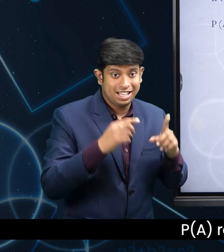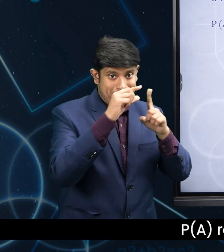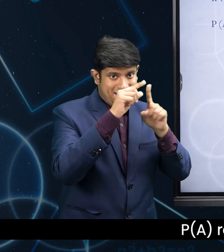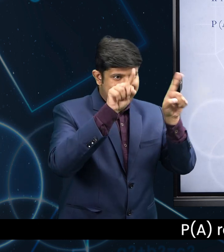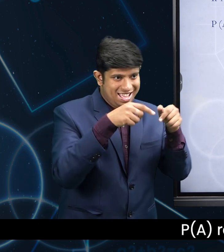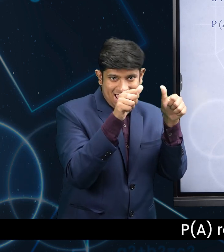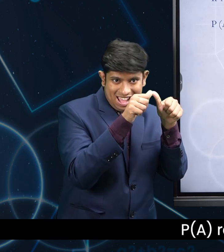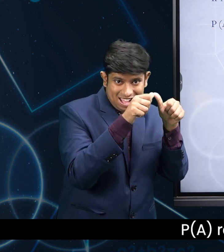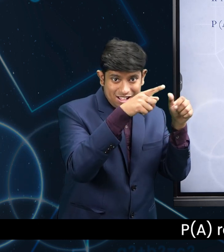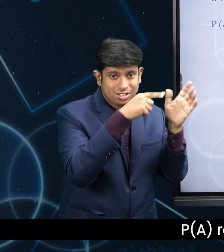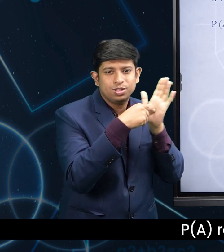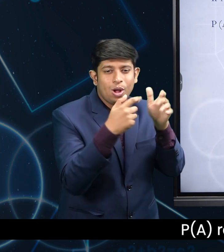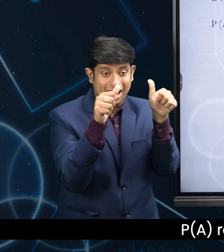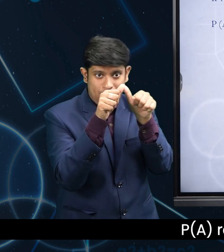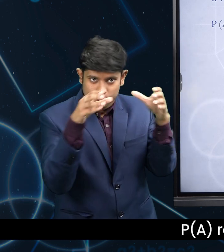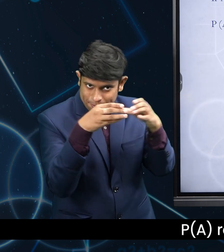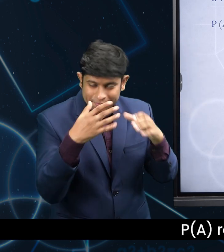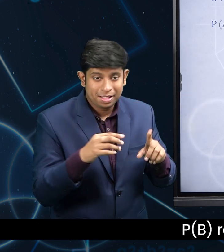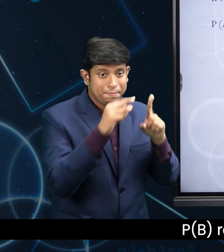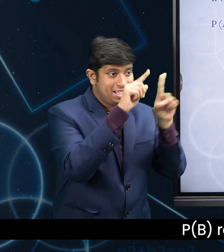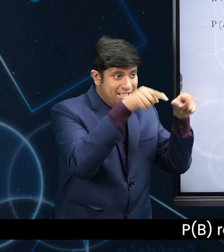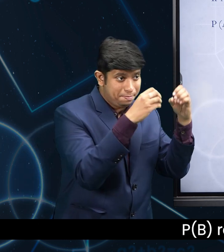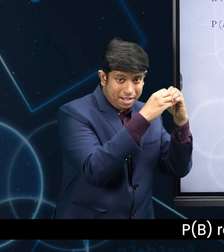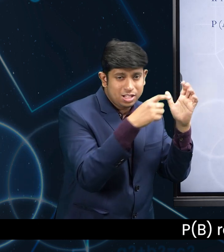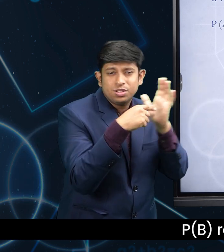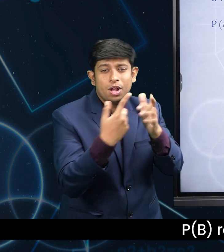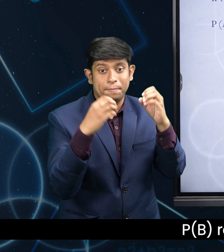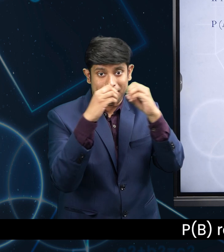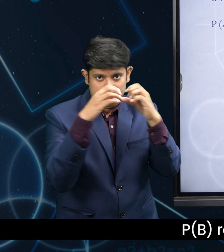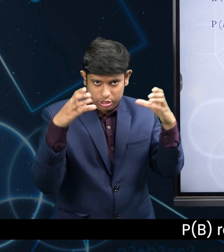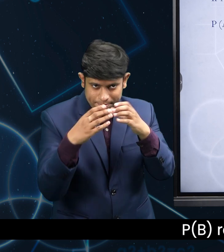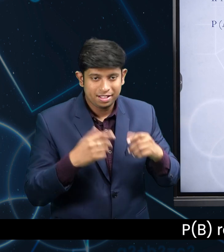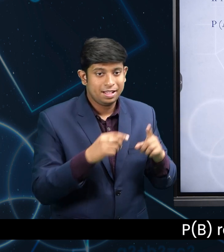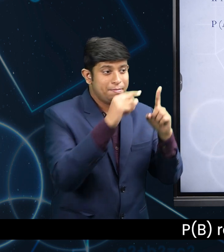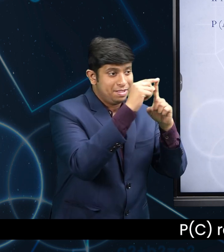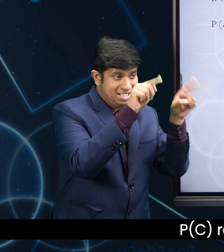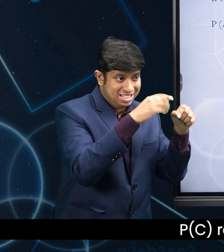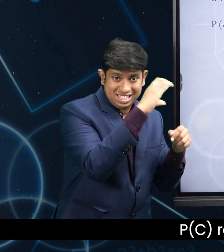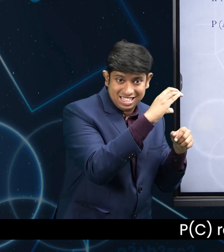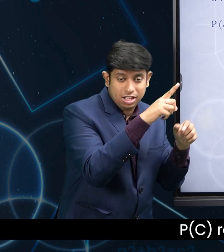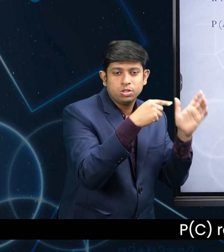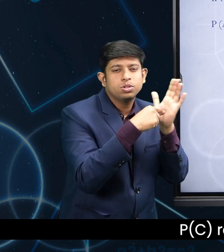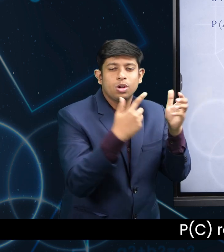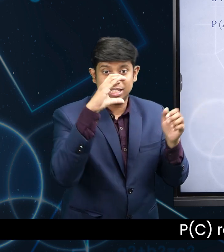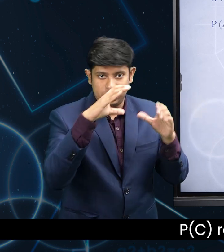of A represents the events in A, P of B represents the events in B, P of C represents the events in